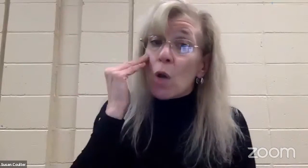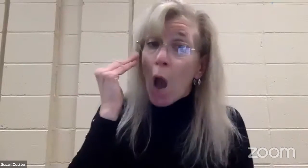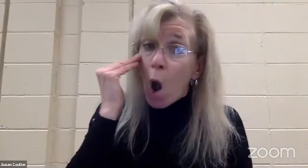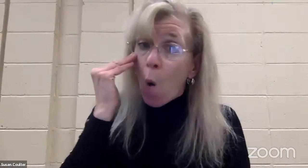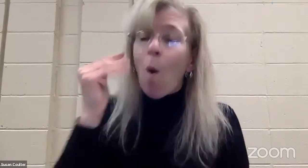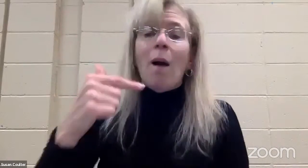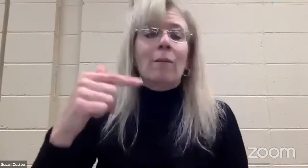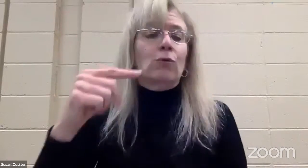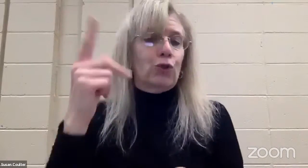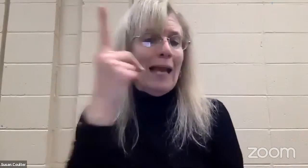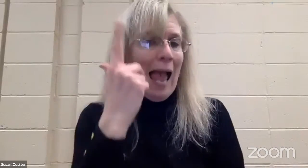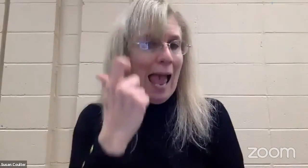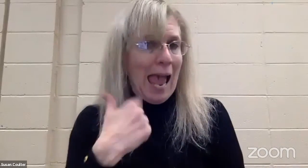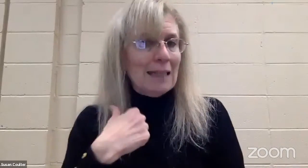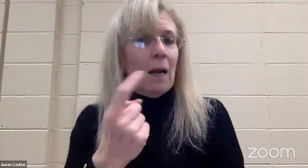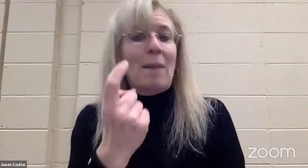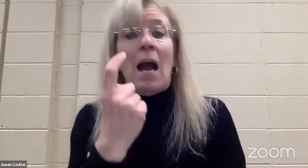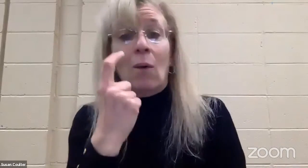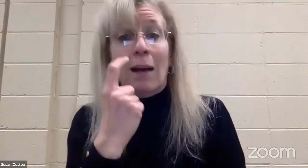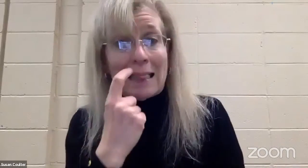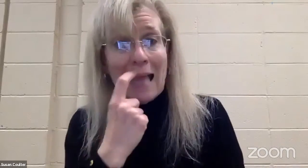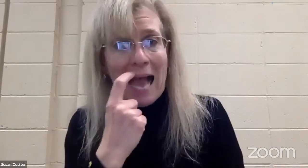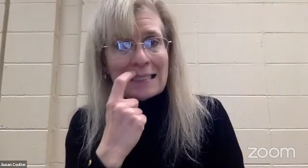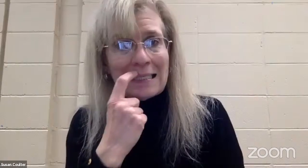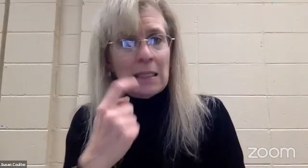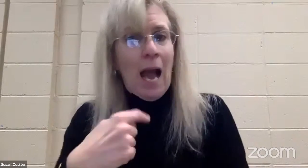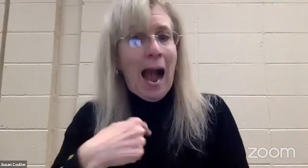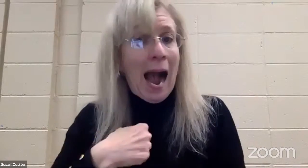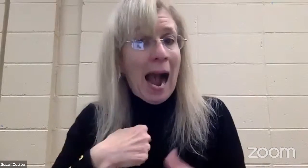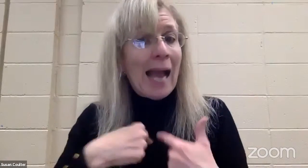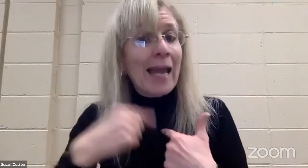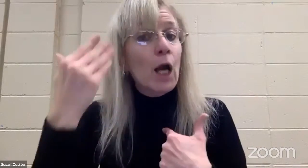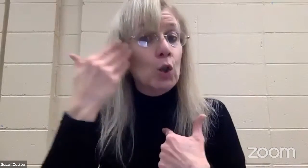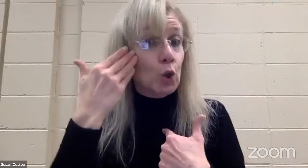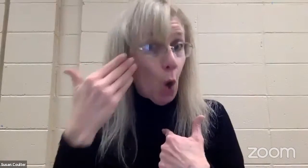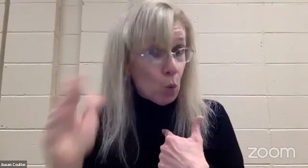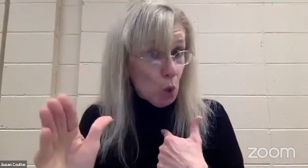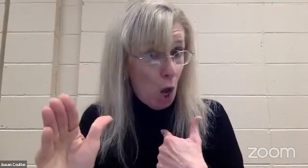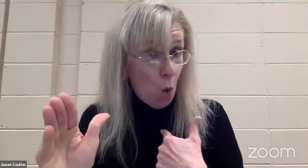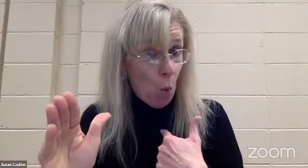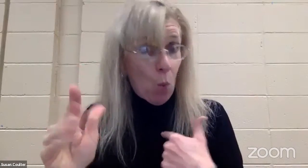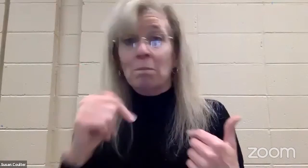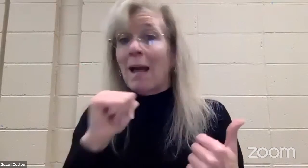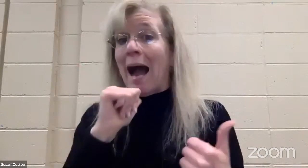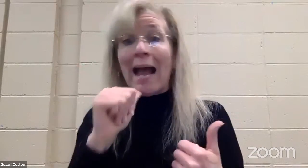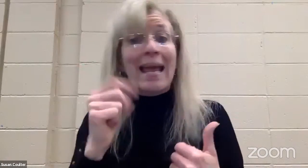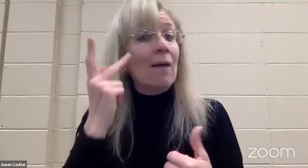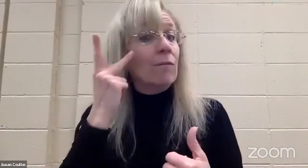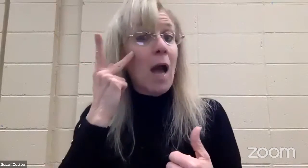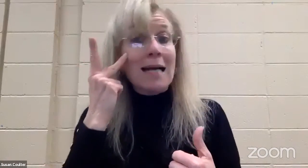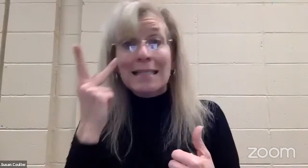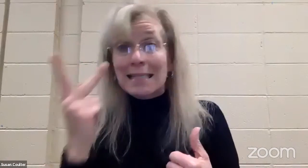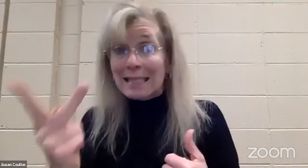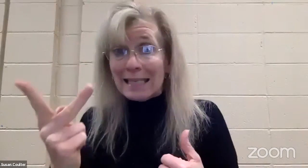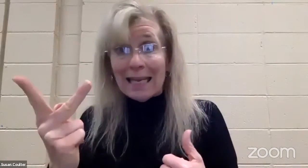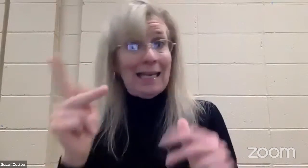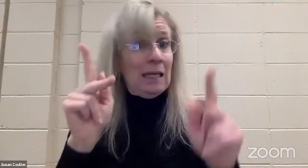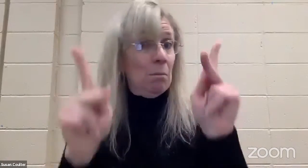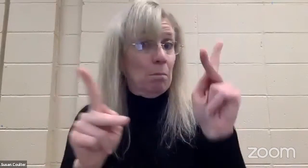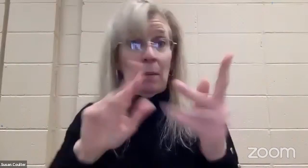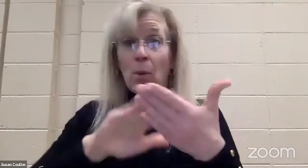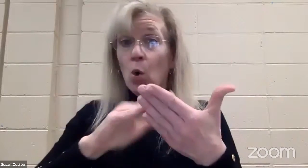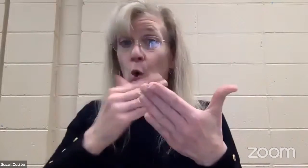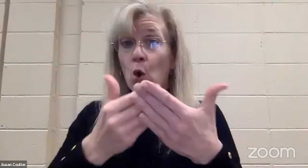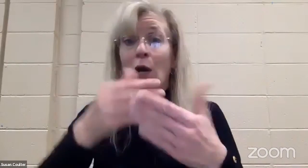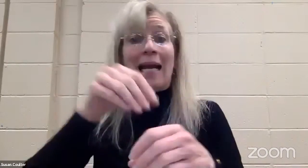You know, she asked about glass. I don't know. I have not